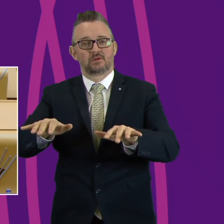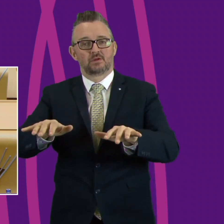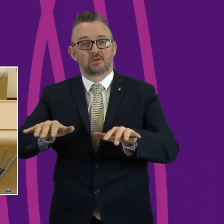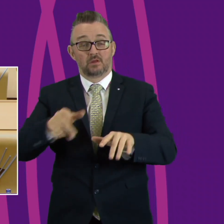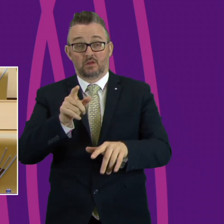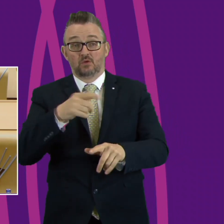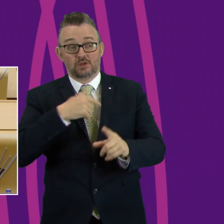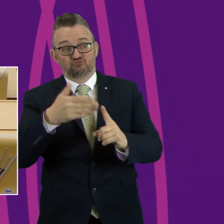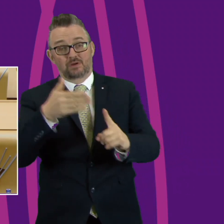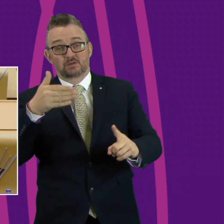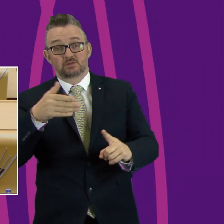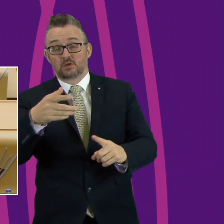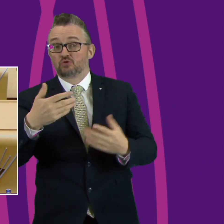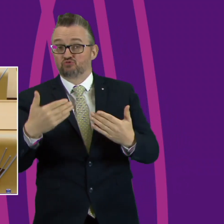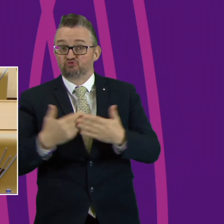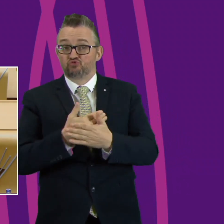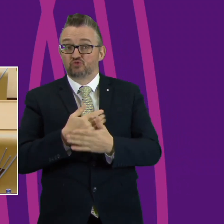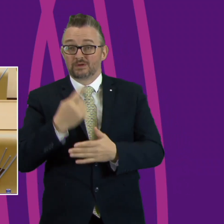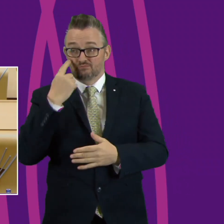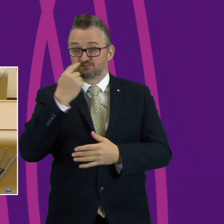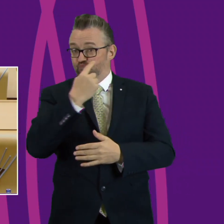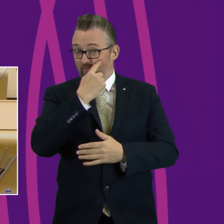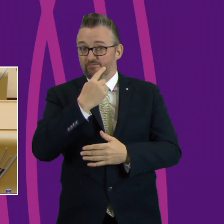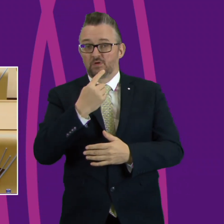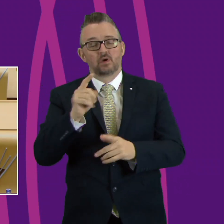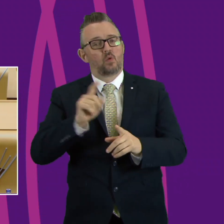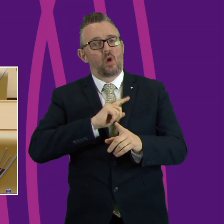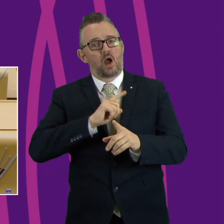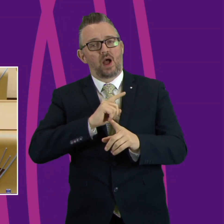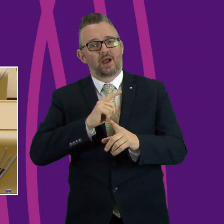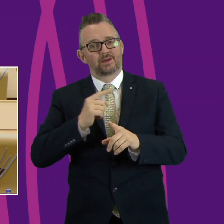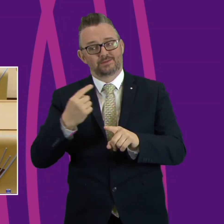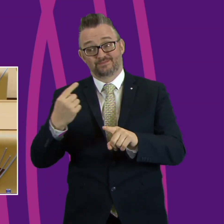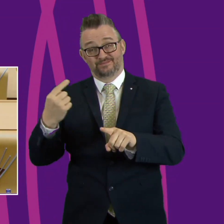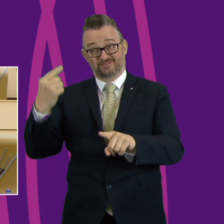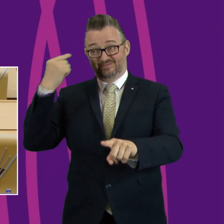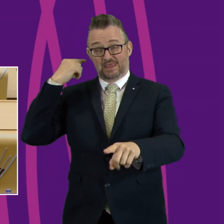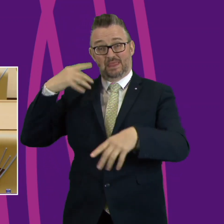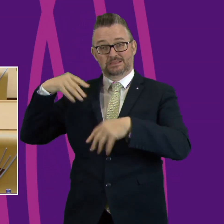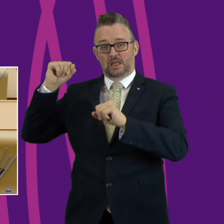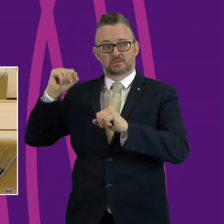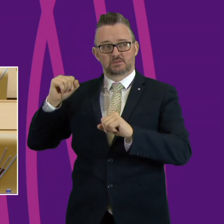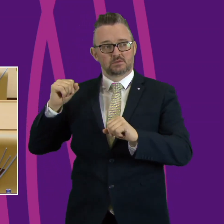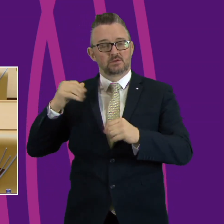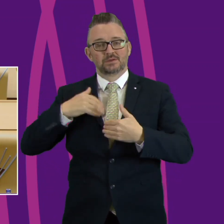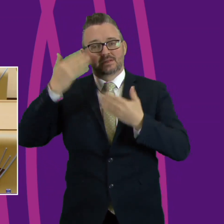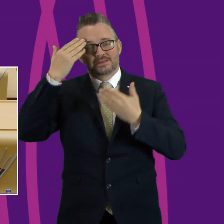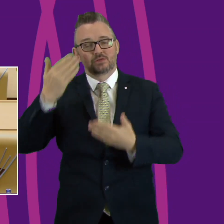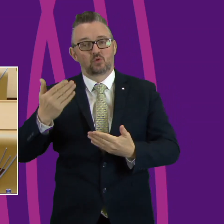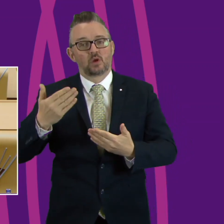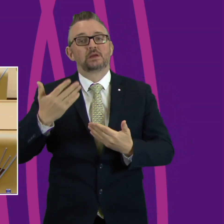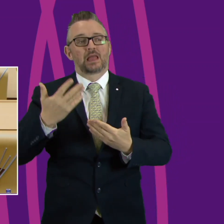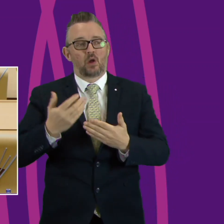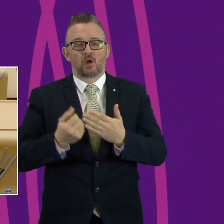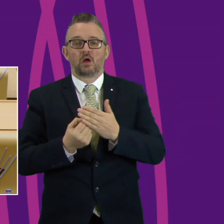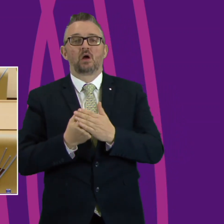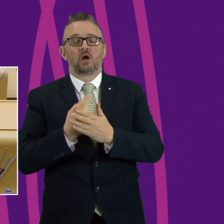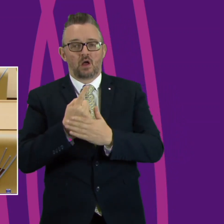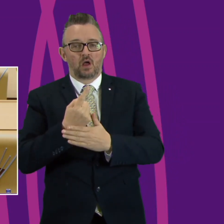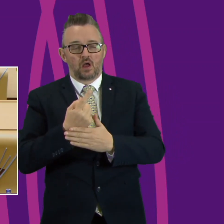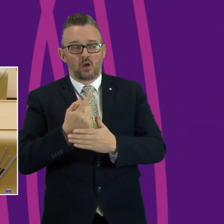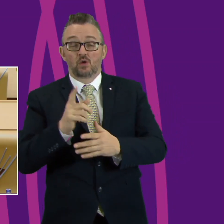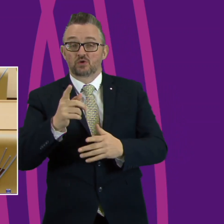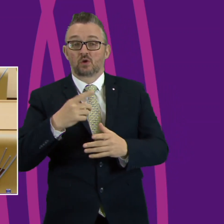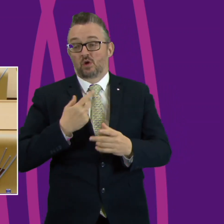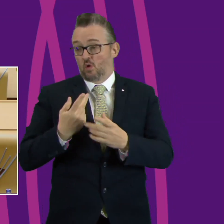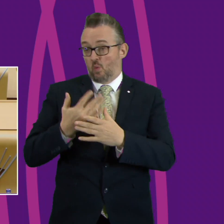is new evidence that is emerging that was not there at the start of all of this. It continues to emerge, and with our Chief